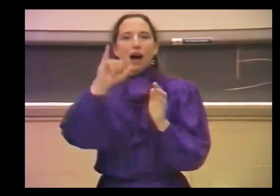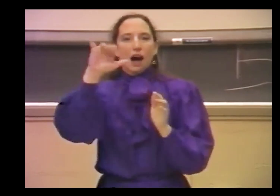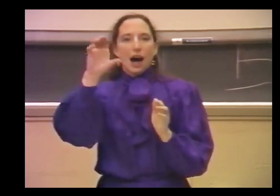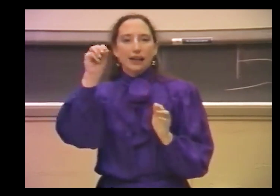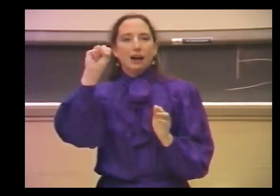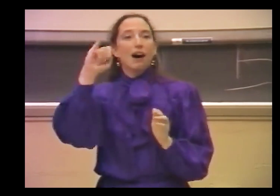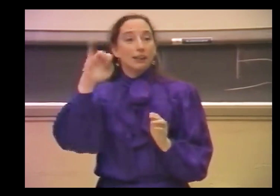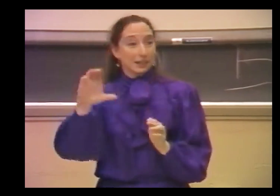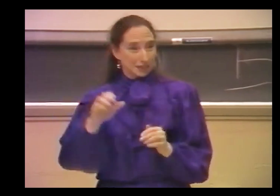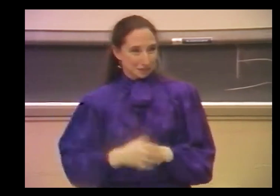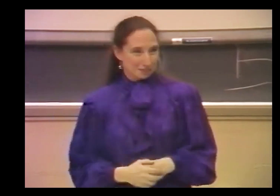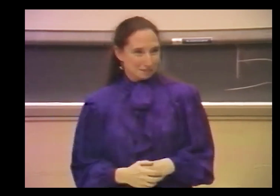iconic.